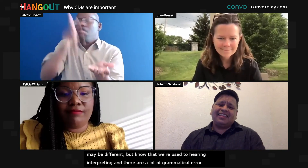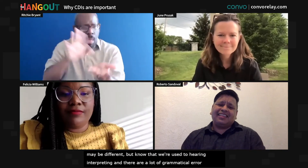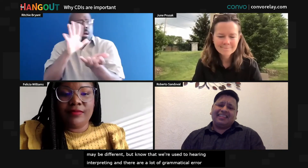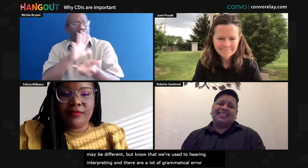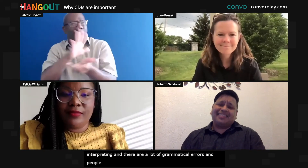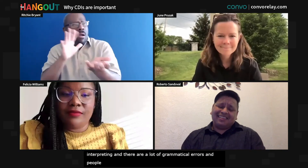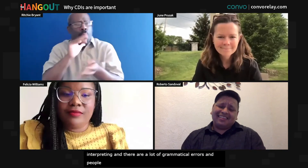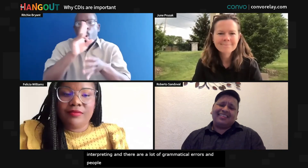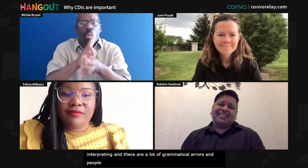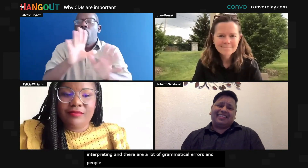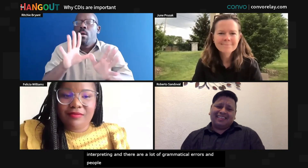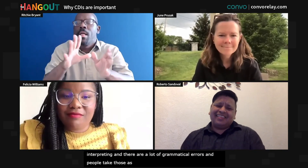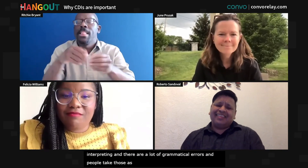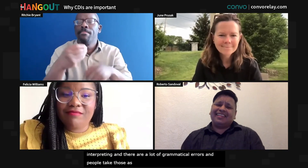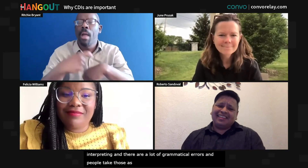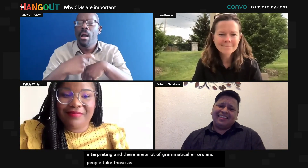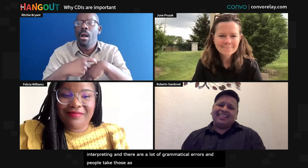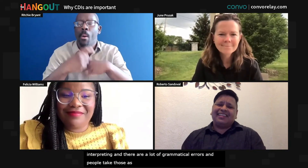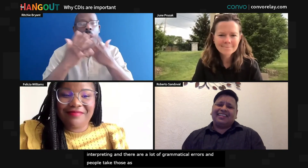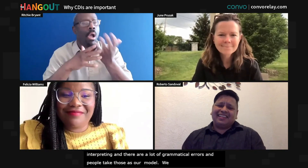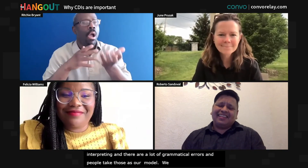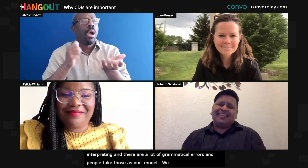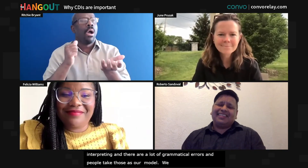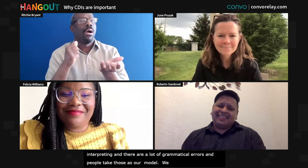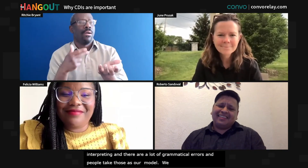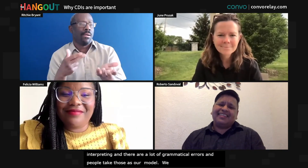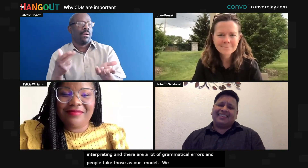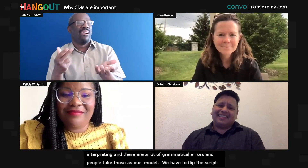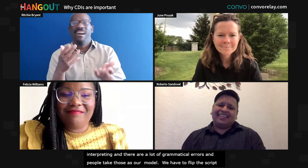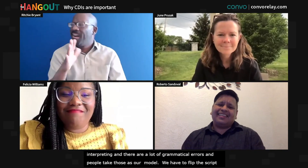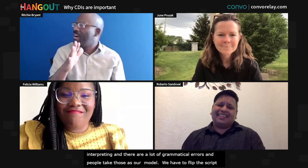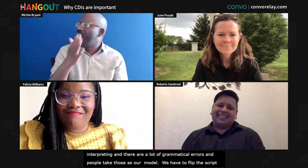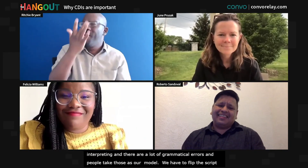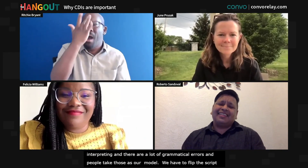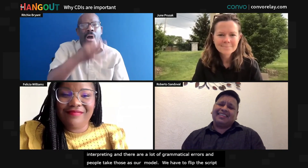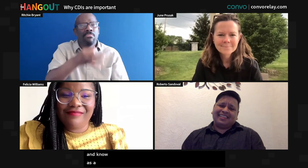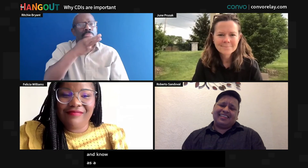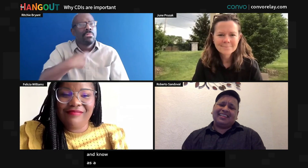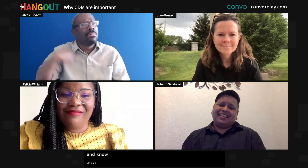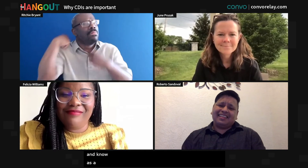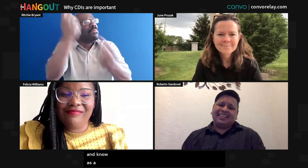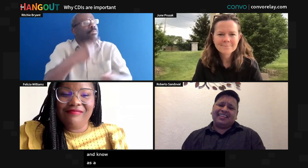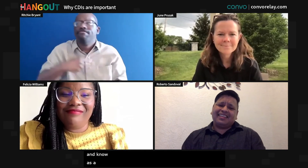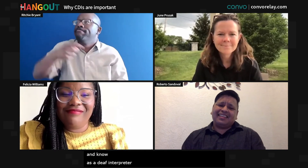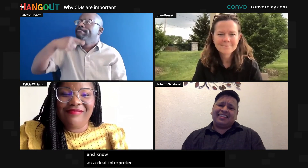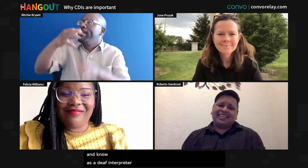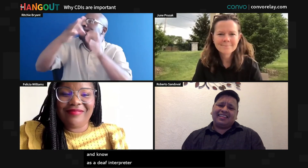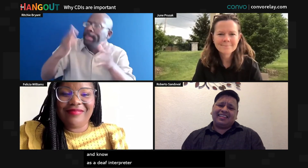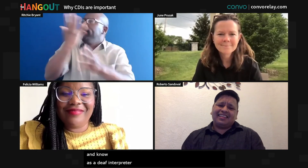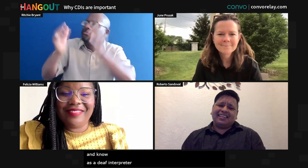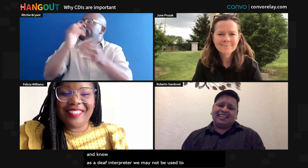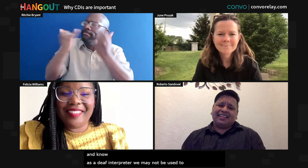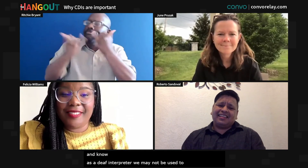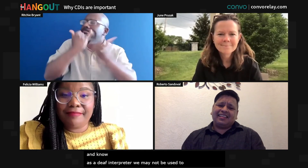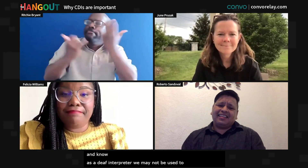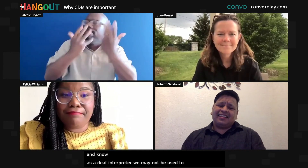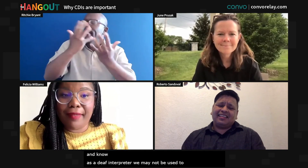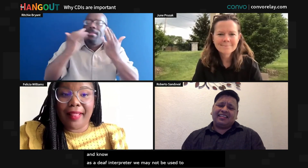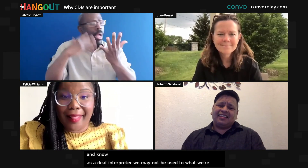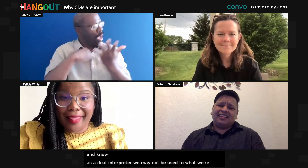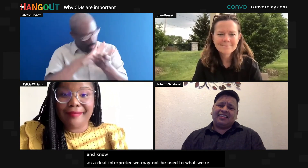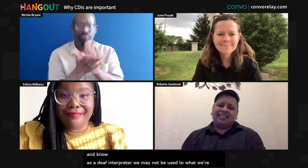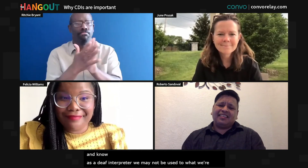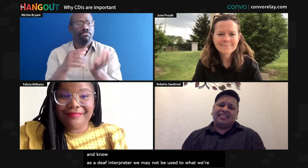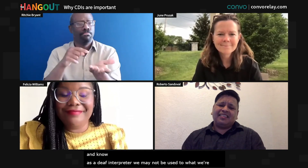to flip the script and know that as a deaf interpreter, we may not be used to what we're seeing, but after a while, it'll feel like,